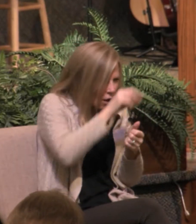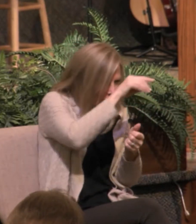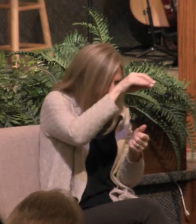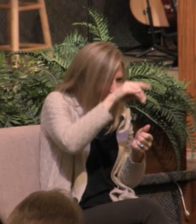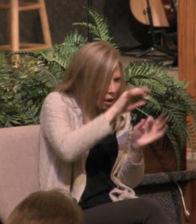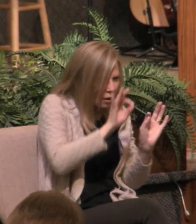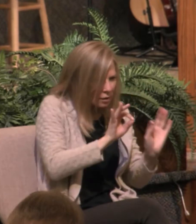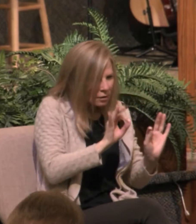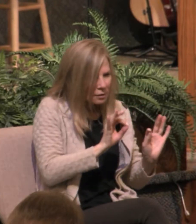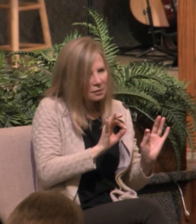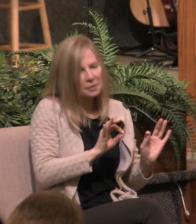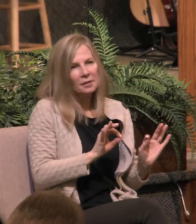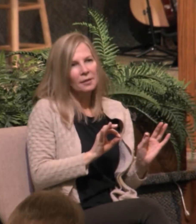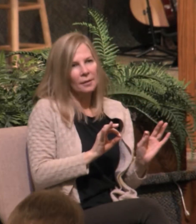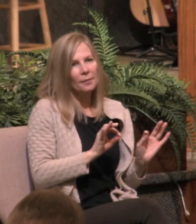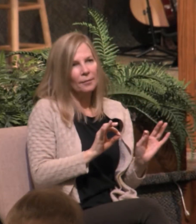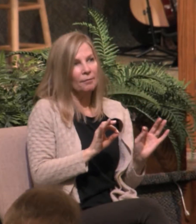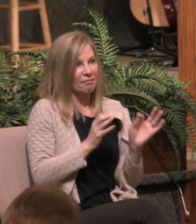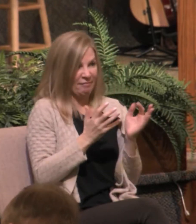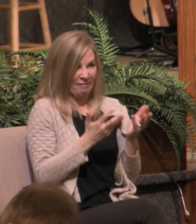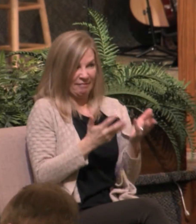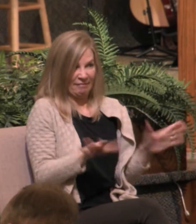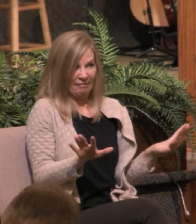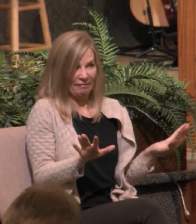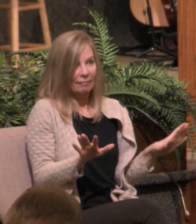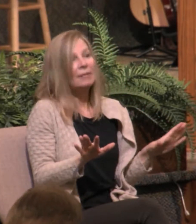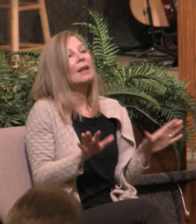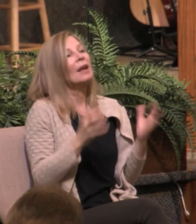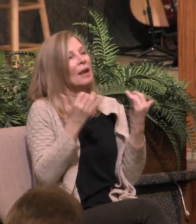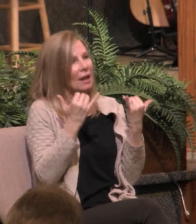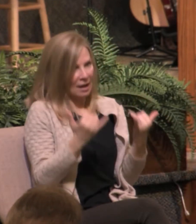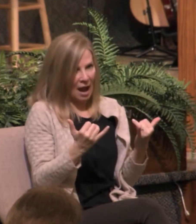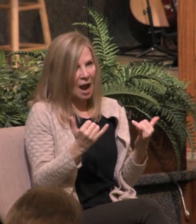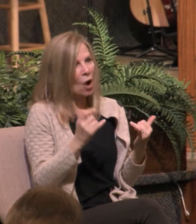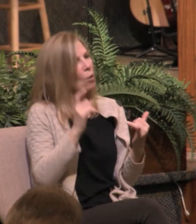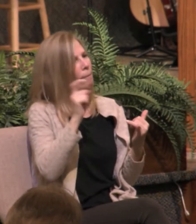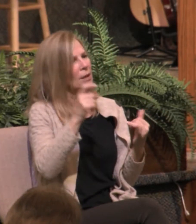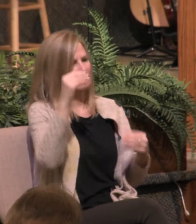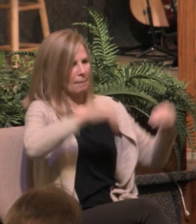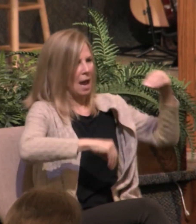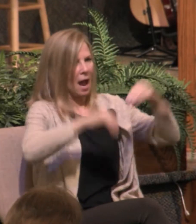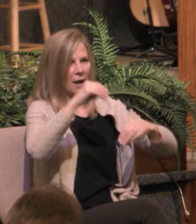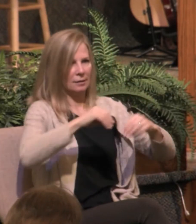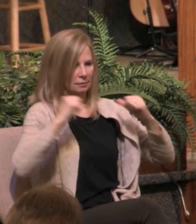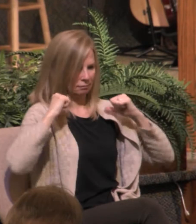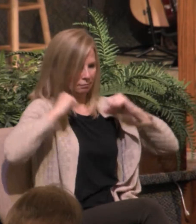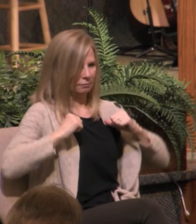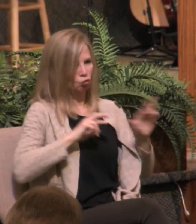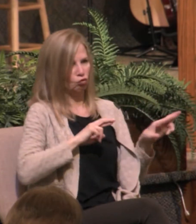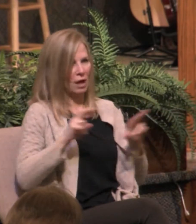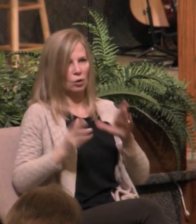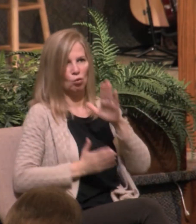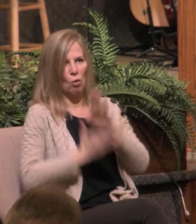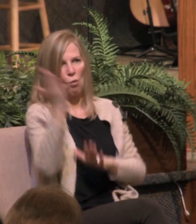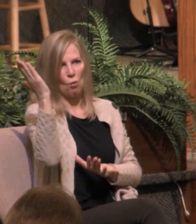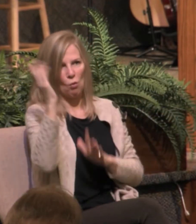God. And after doing all that, they were supposed to be packed and ready to go. Be ready.